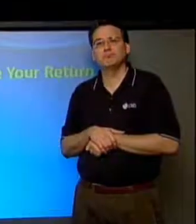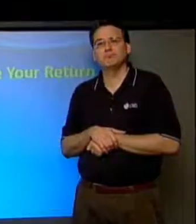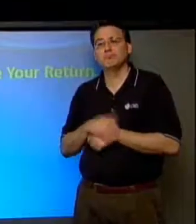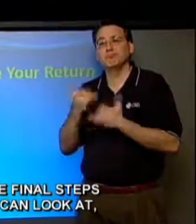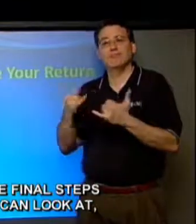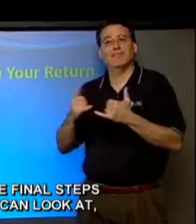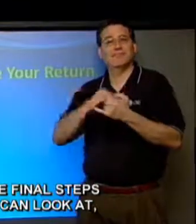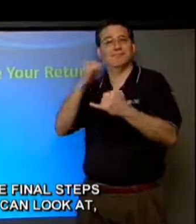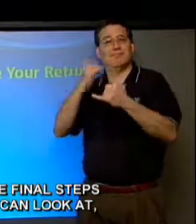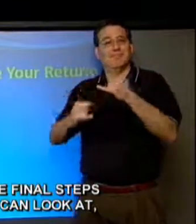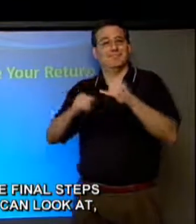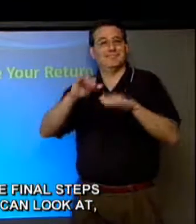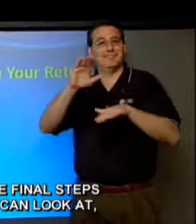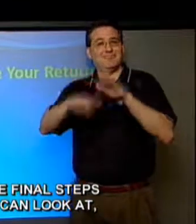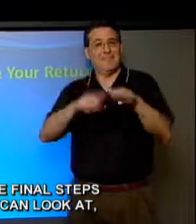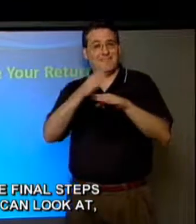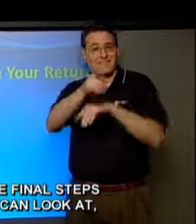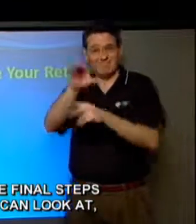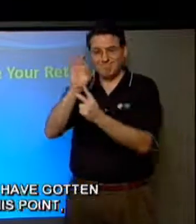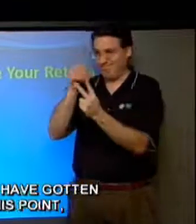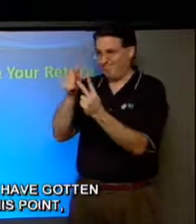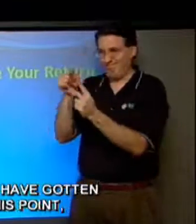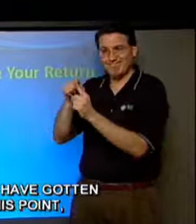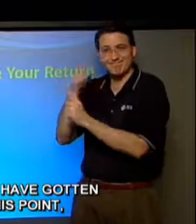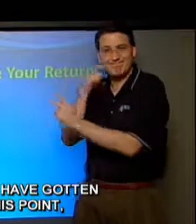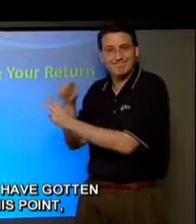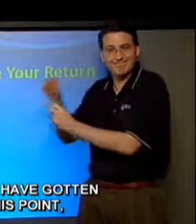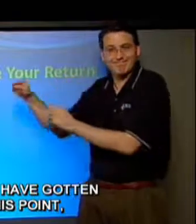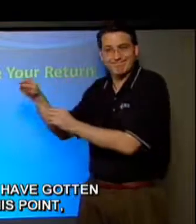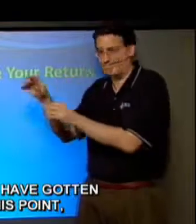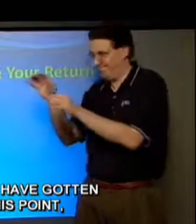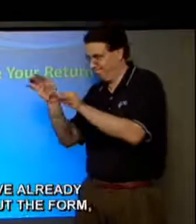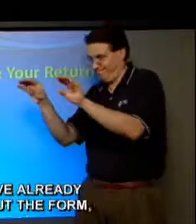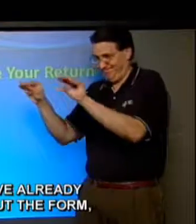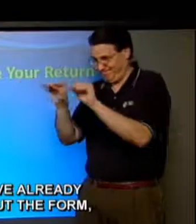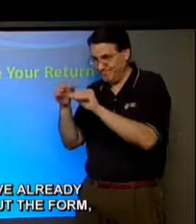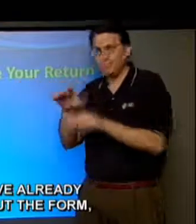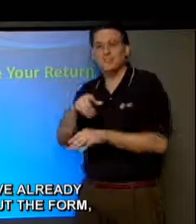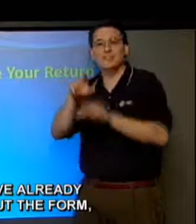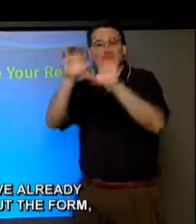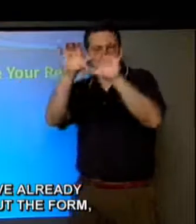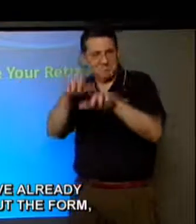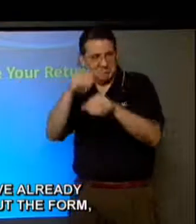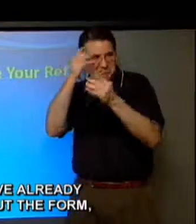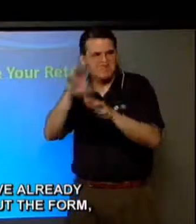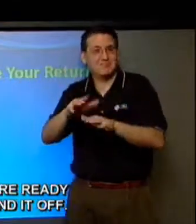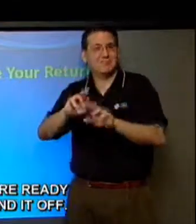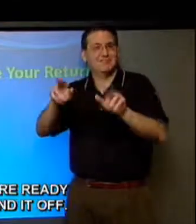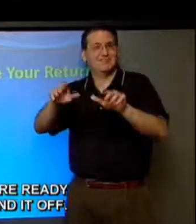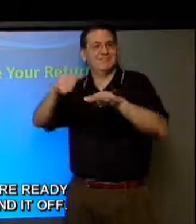Now, one of the final steps you can look at, once you've gotten to this point, you've already filled out the forms, you're ready to send it